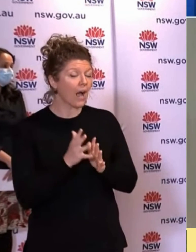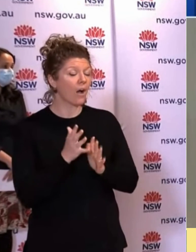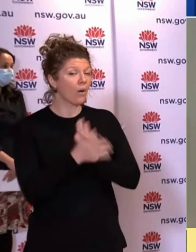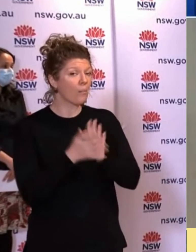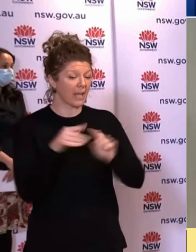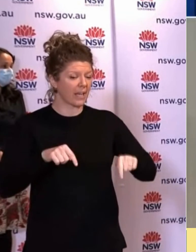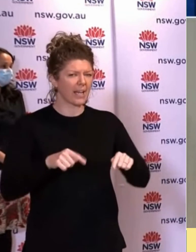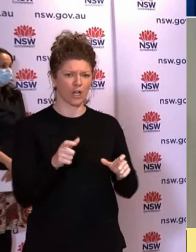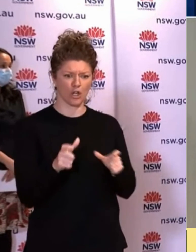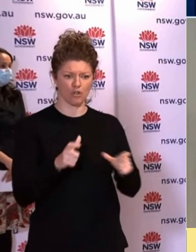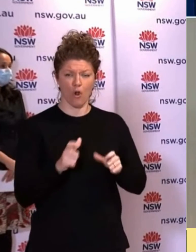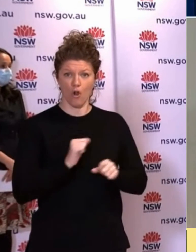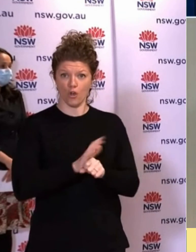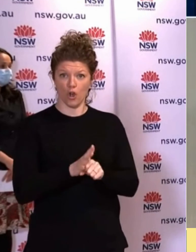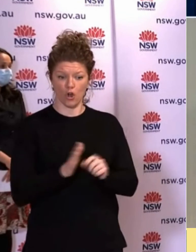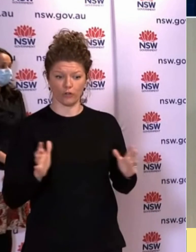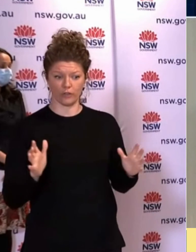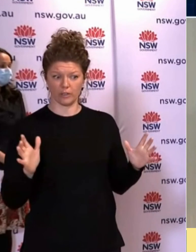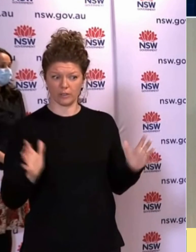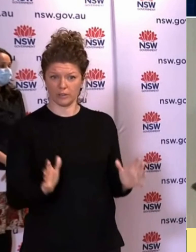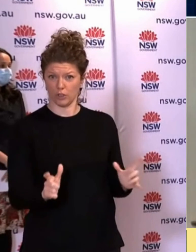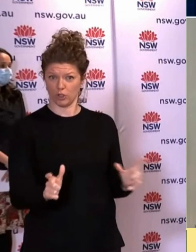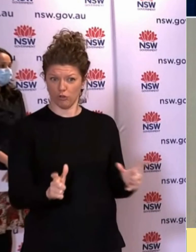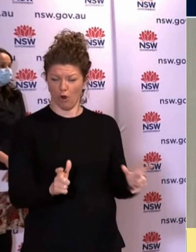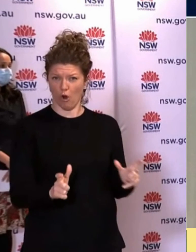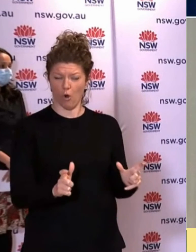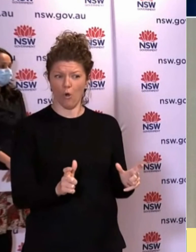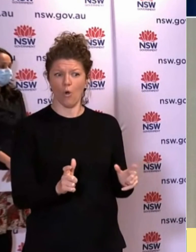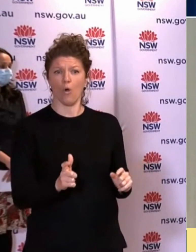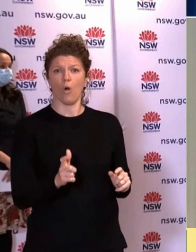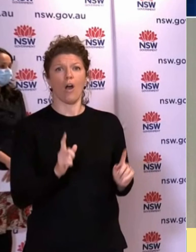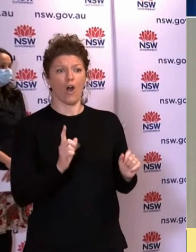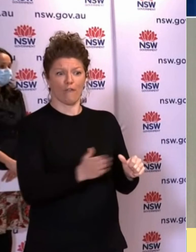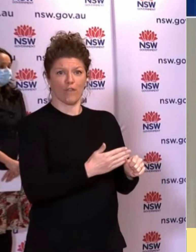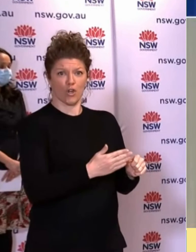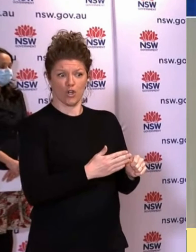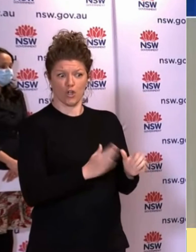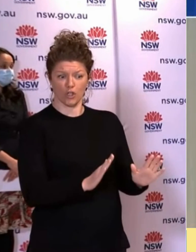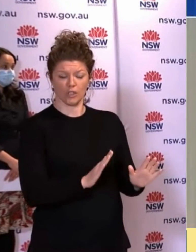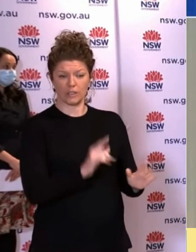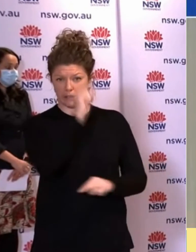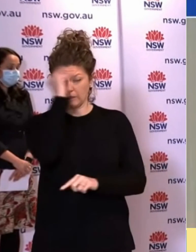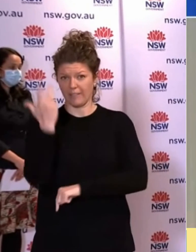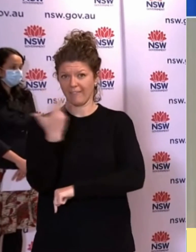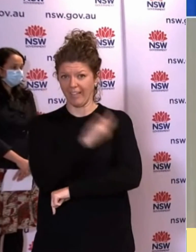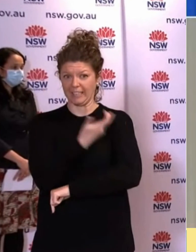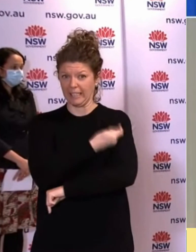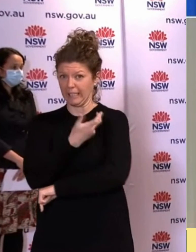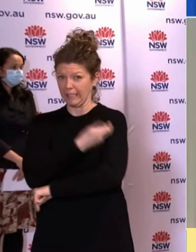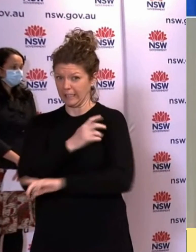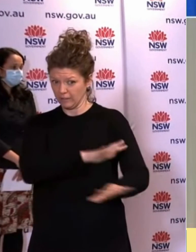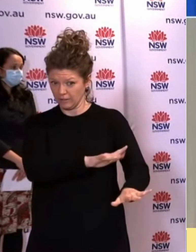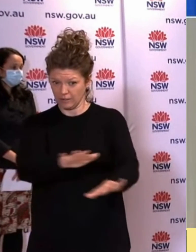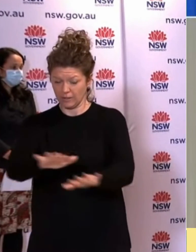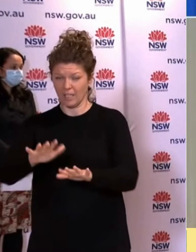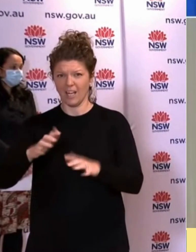low as possible to not overwhelm the hospital system while we get the vaccinations done. Is there a point at which